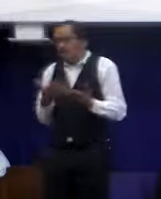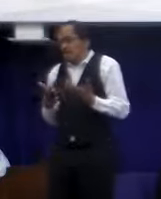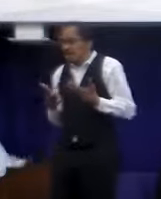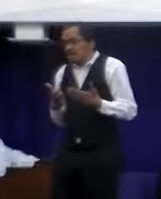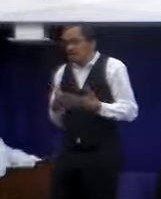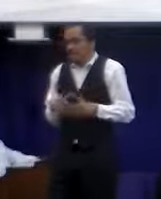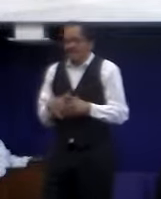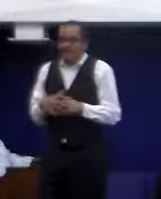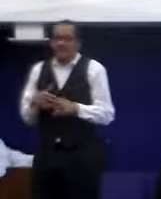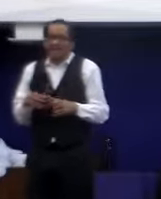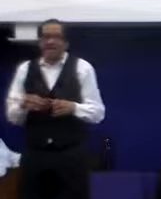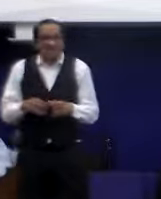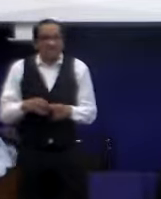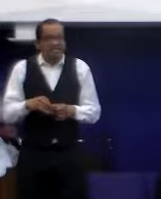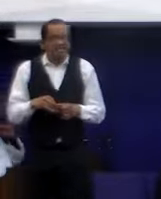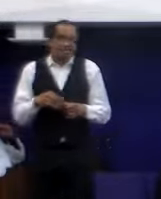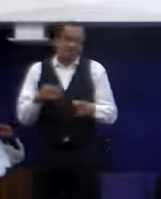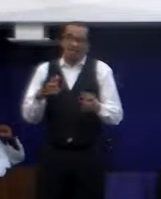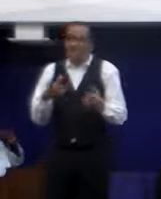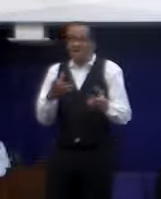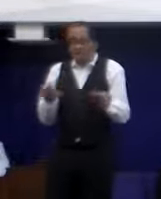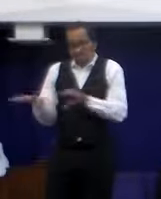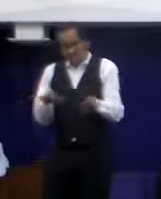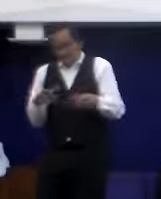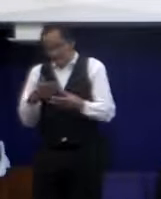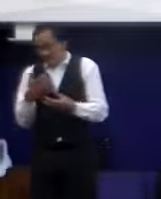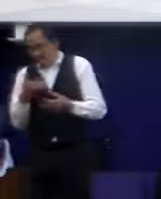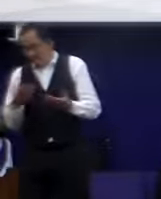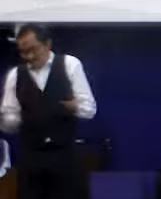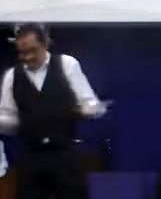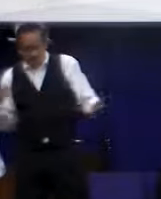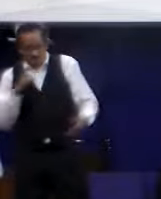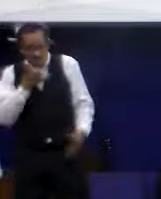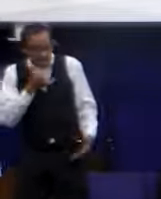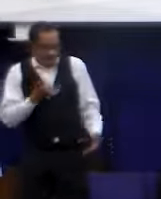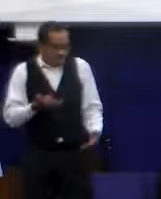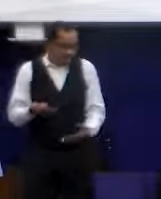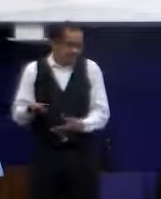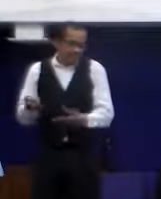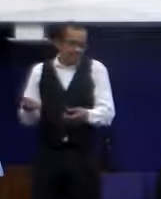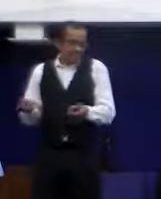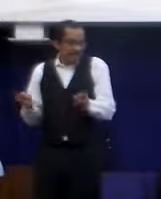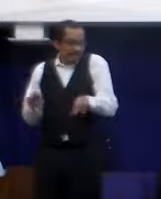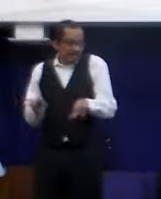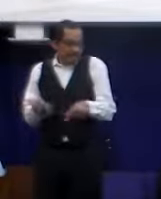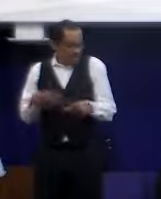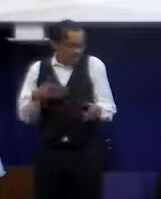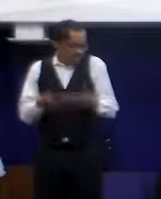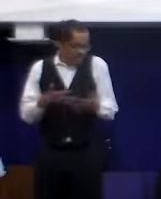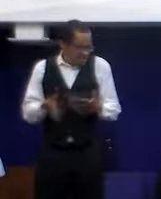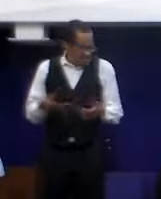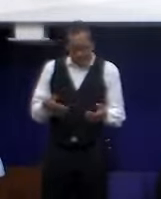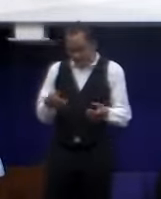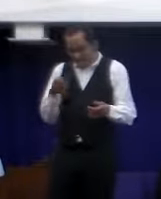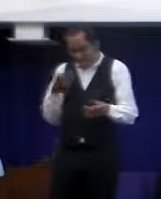old habit and they said they weren't going to pick up no more. Wow. Hallelujah. I see the enemy keep bringing that thing back and forth you. Whatever you think is lacking in the